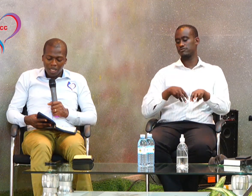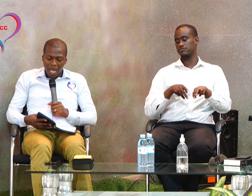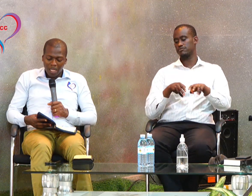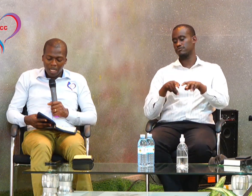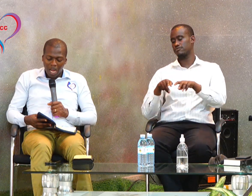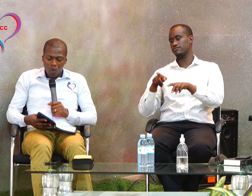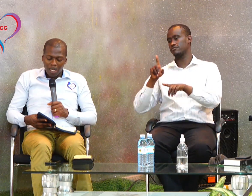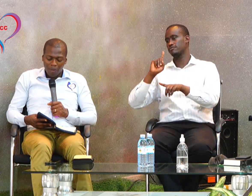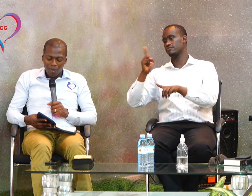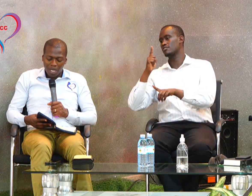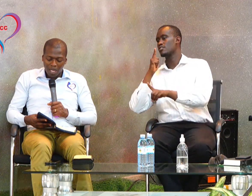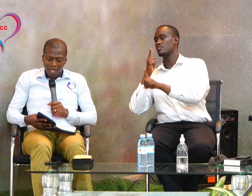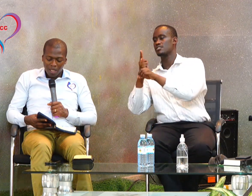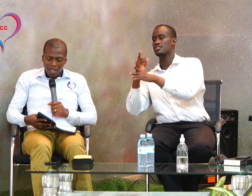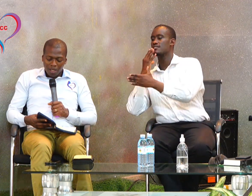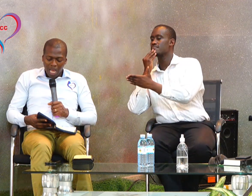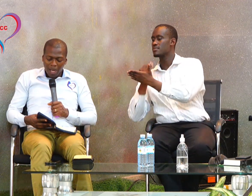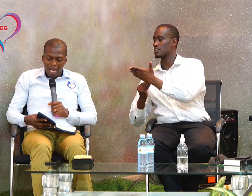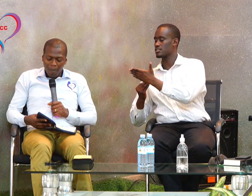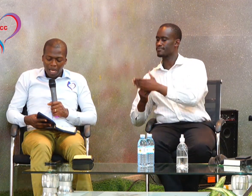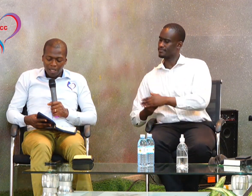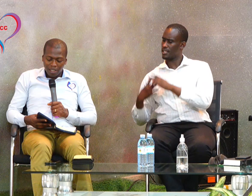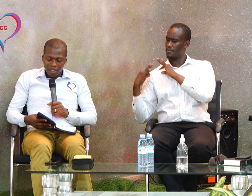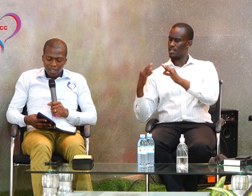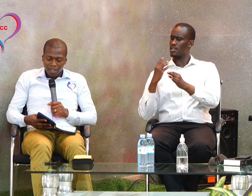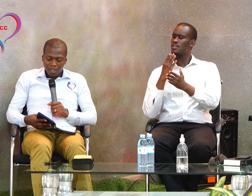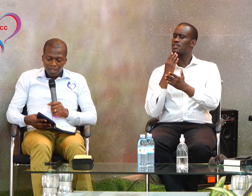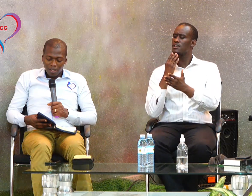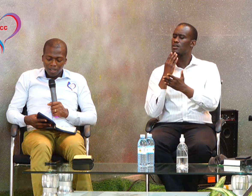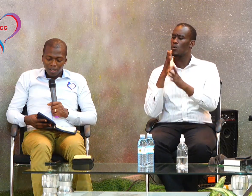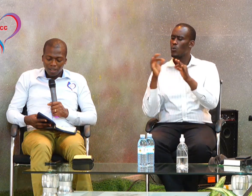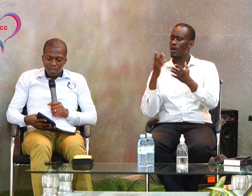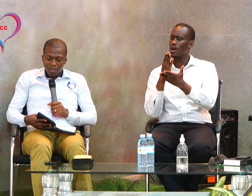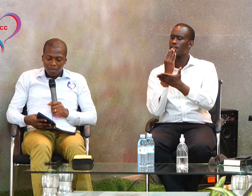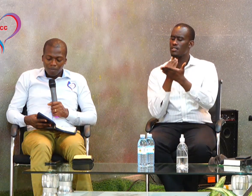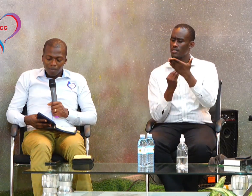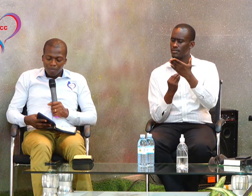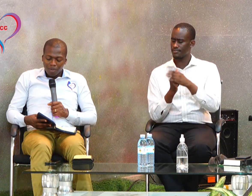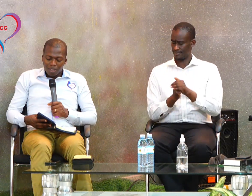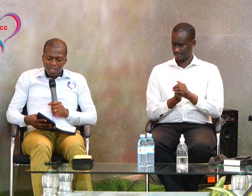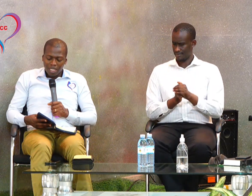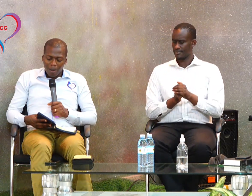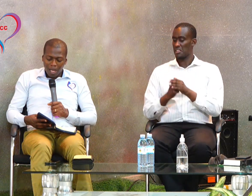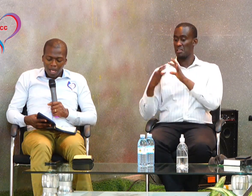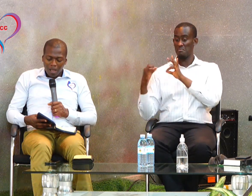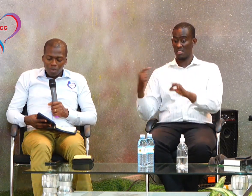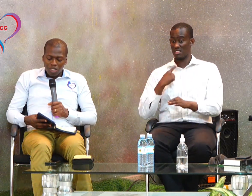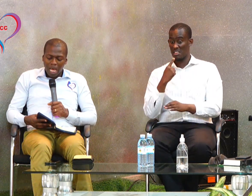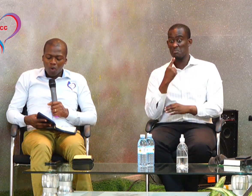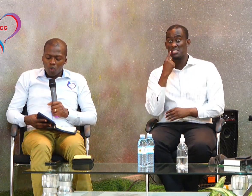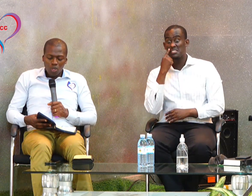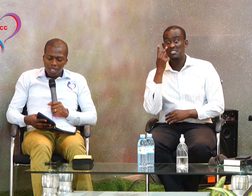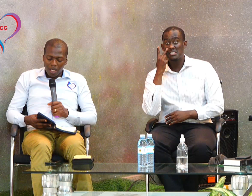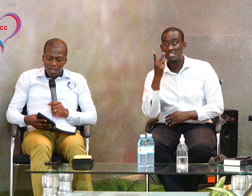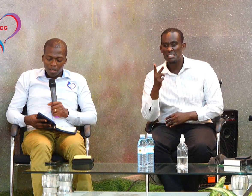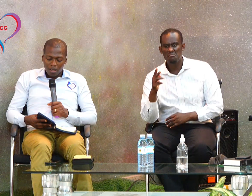nate nagenda awali abayudaya. And said to them, nabagamba nti, I find no fault in him at all. Siraba